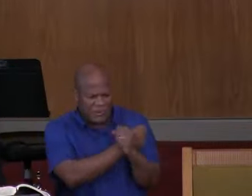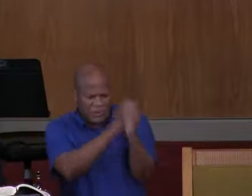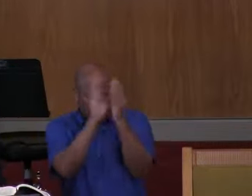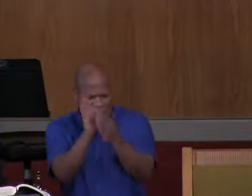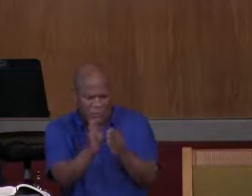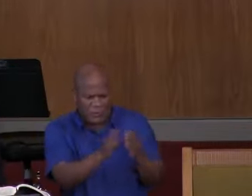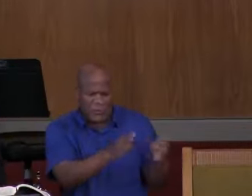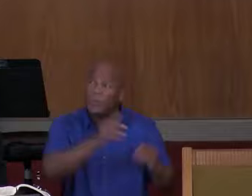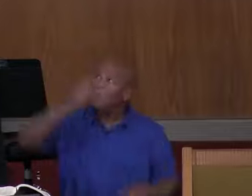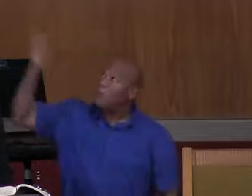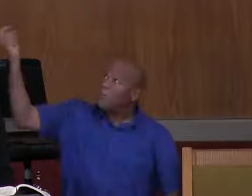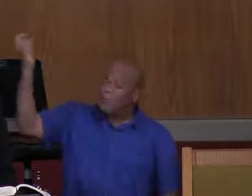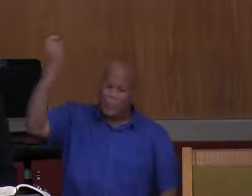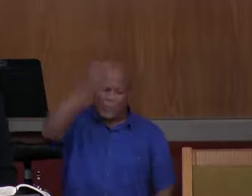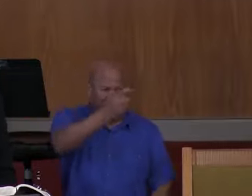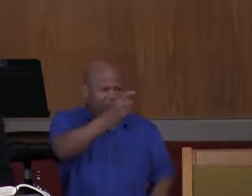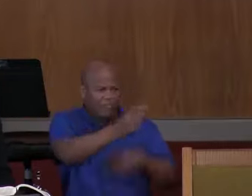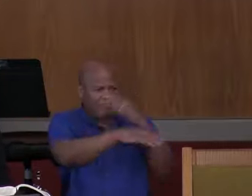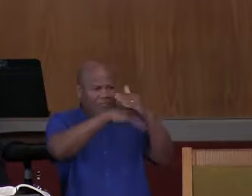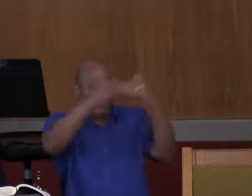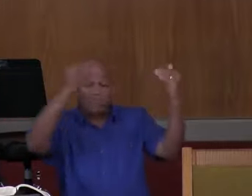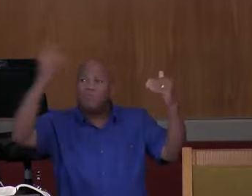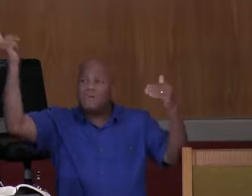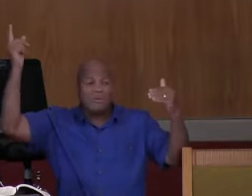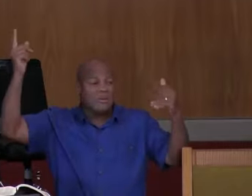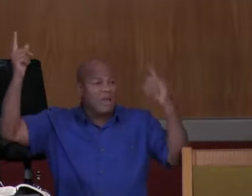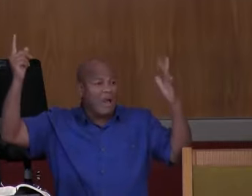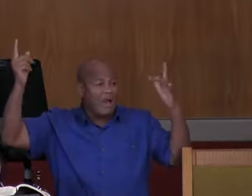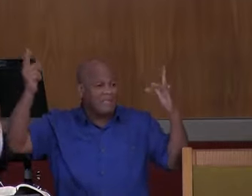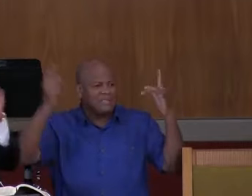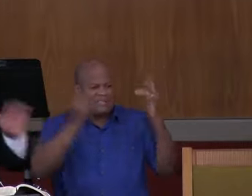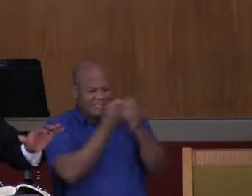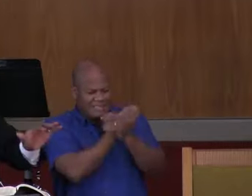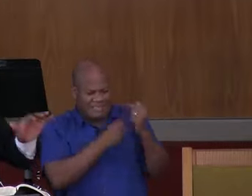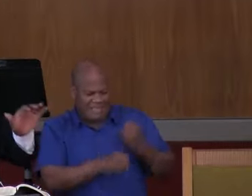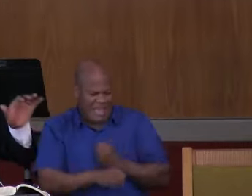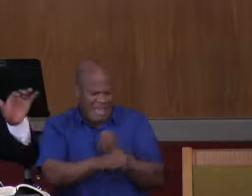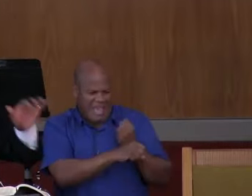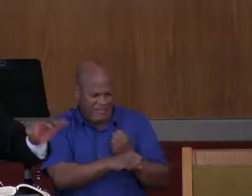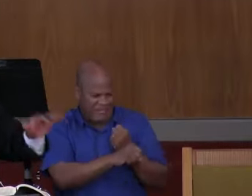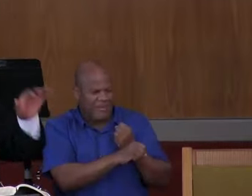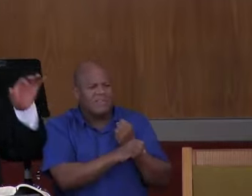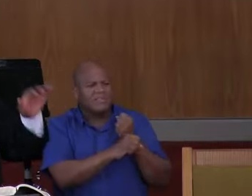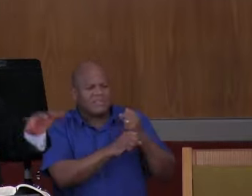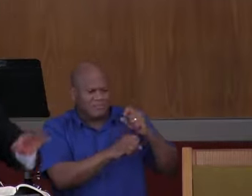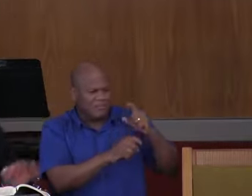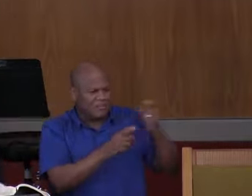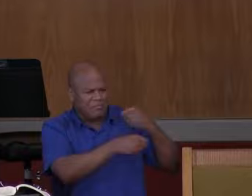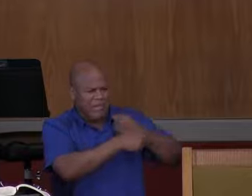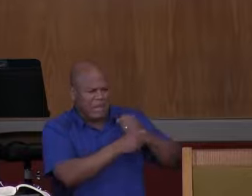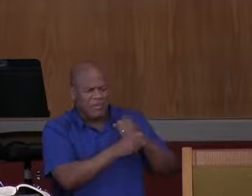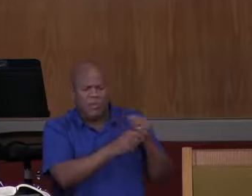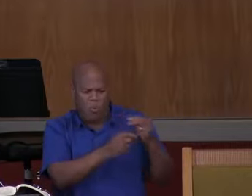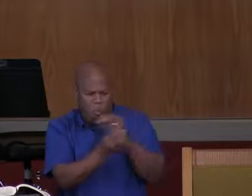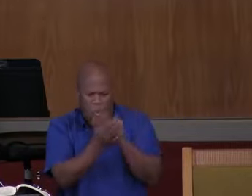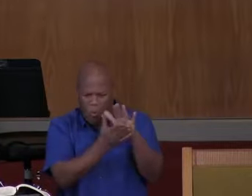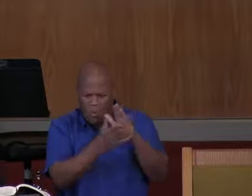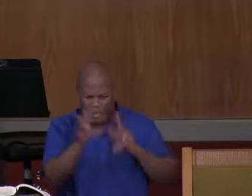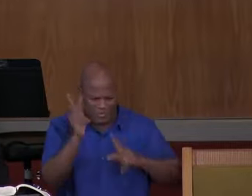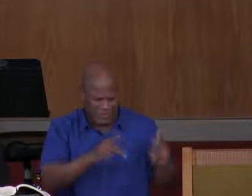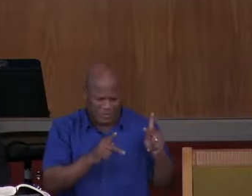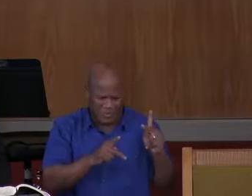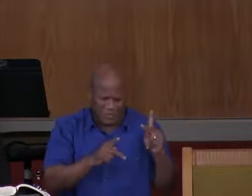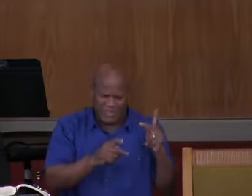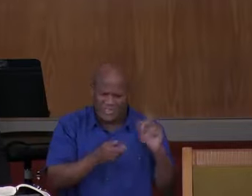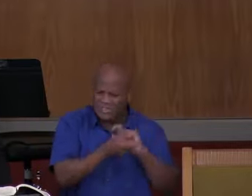the Most High. You know, God took a nation of slaves to make them a nation of people, holy and acceptable unto God,